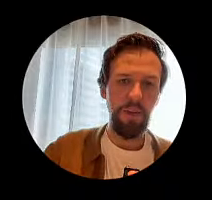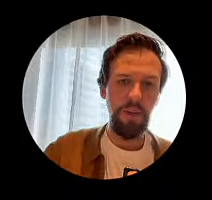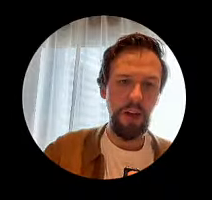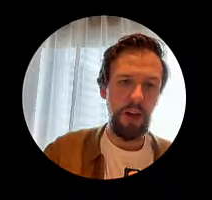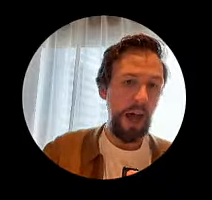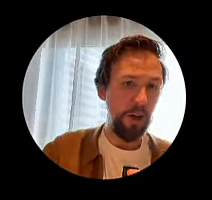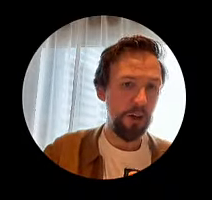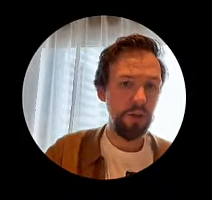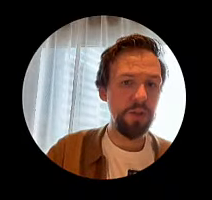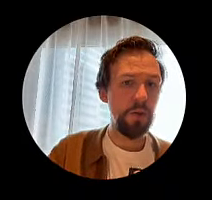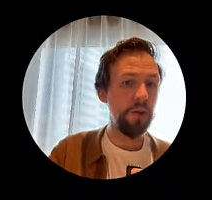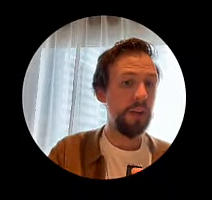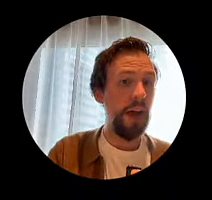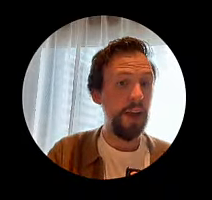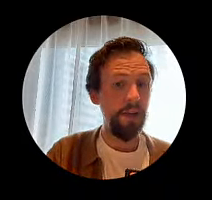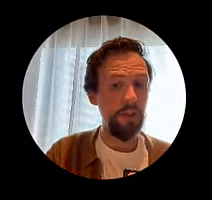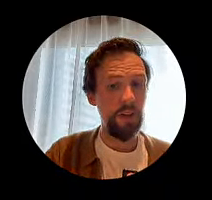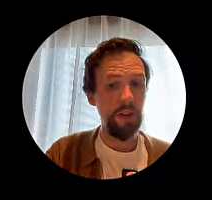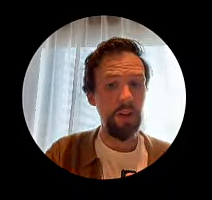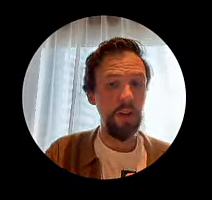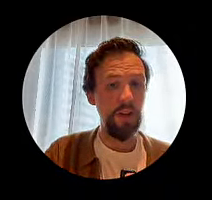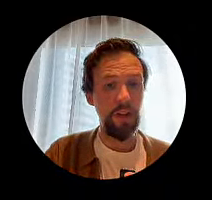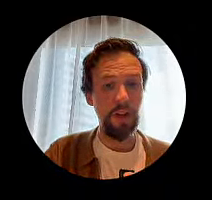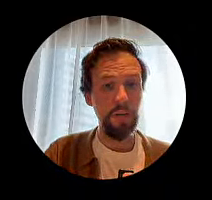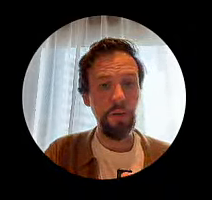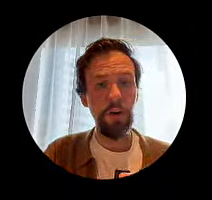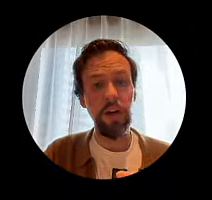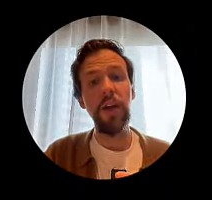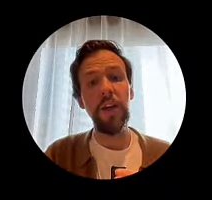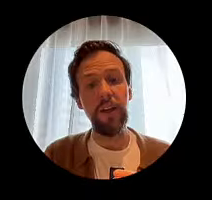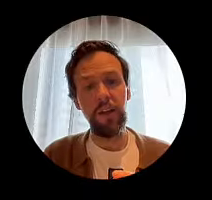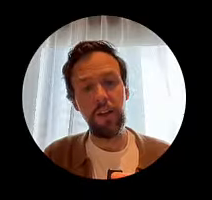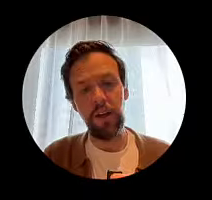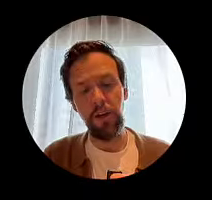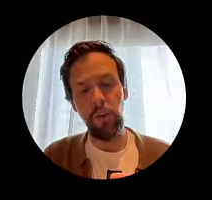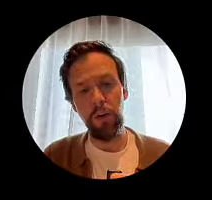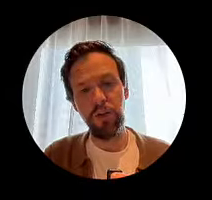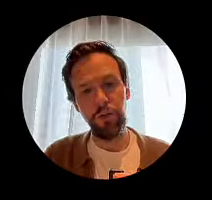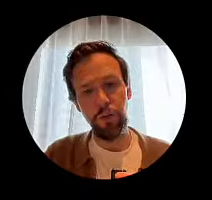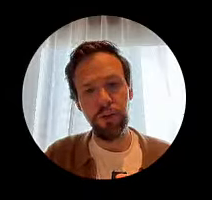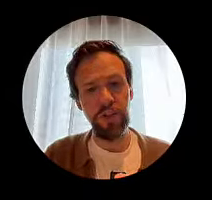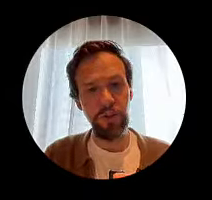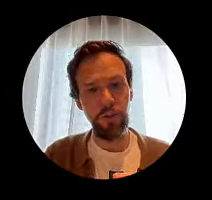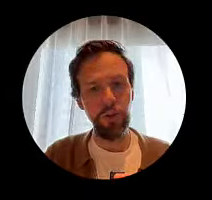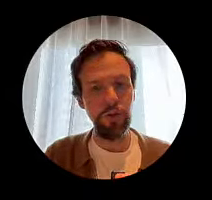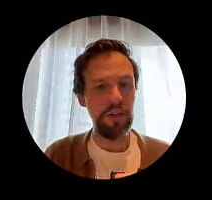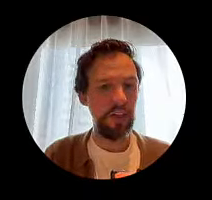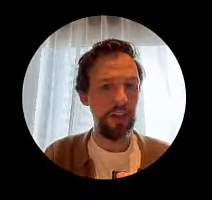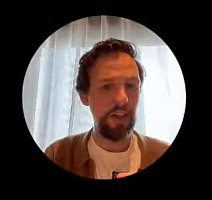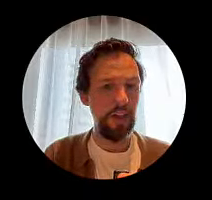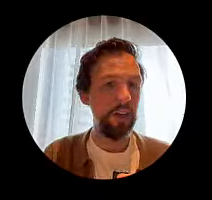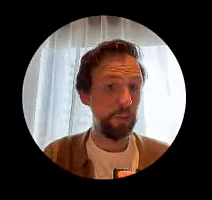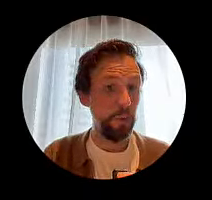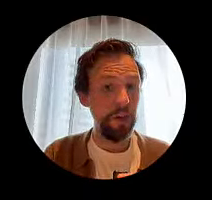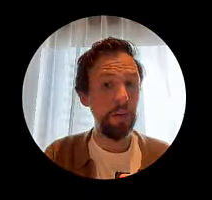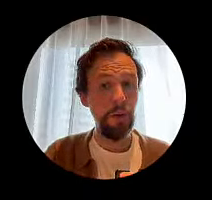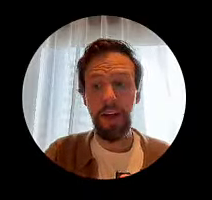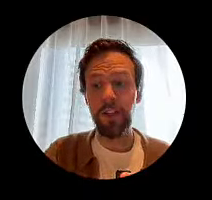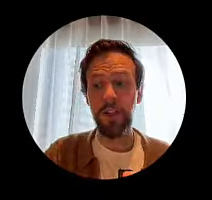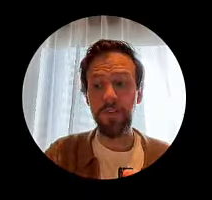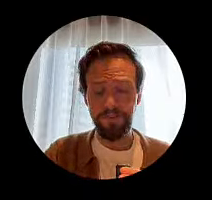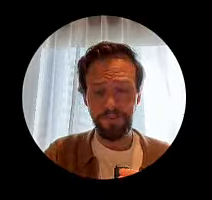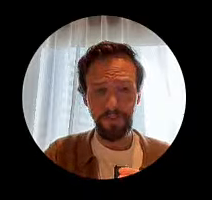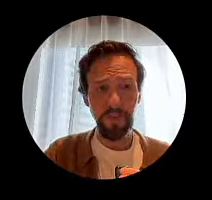the high contrast mode that I have in Art of Fauna was first introduced in the Ancient Board